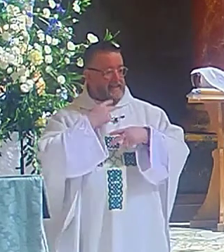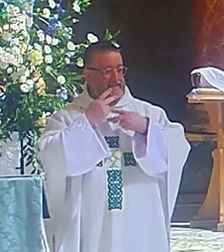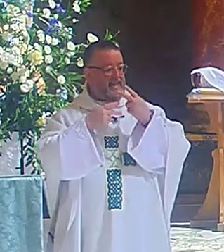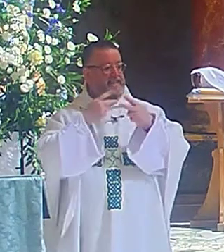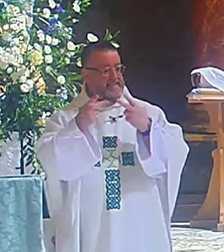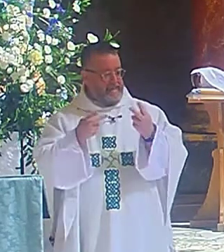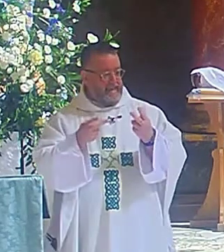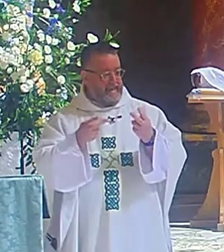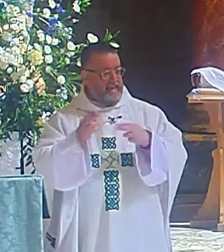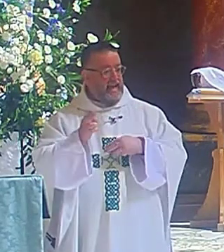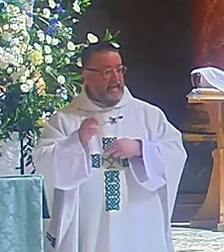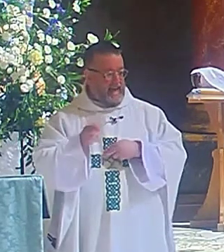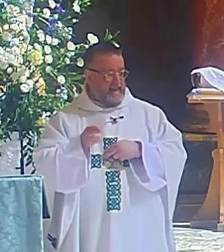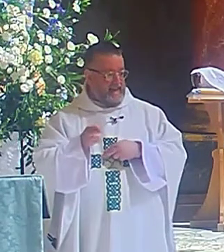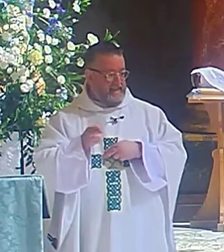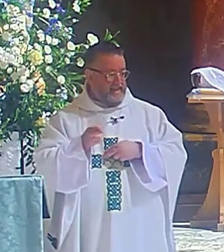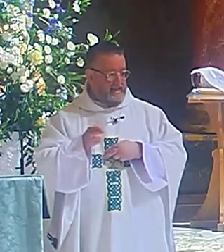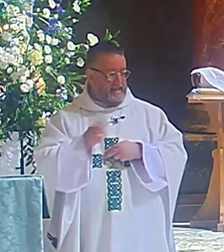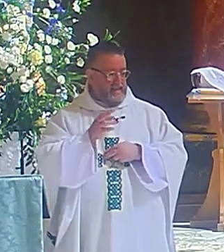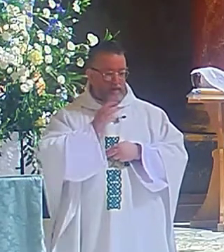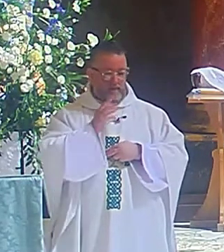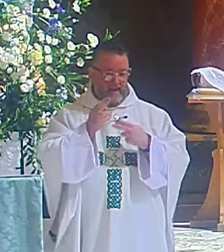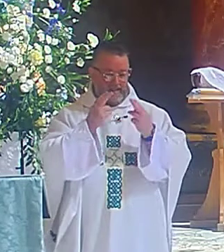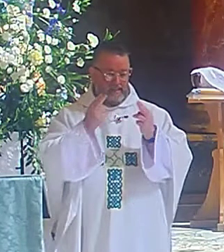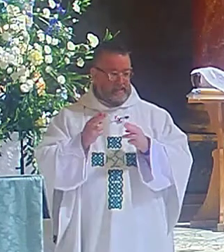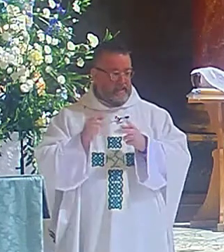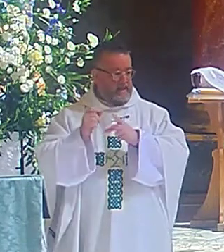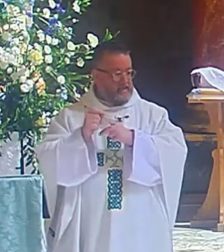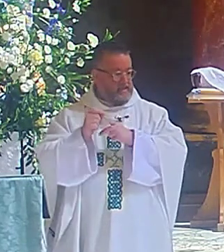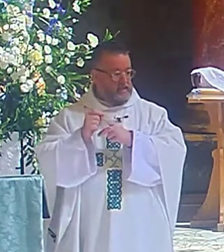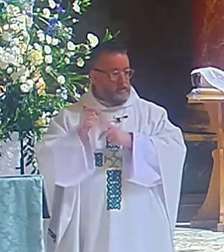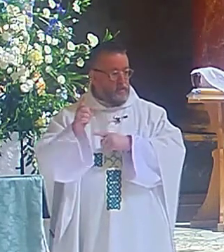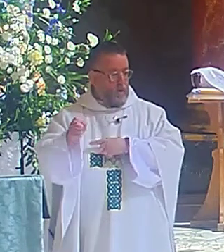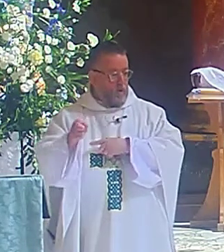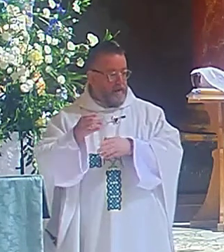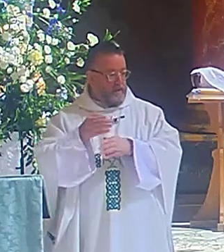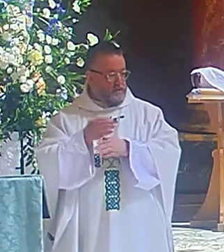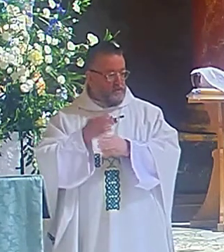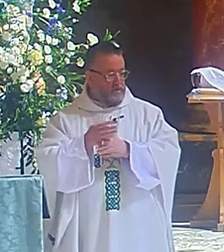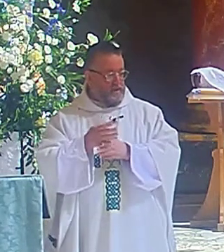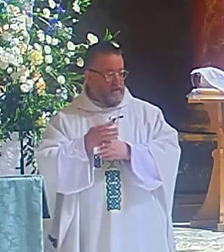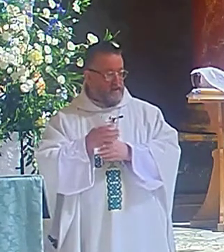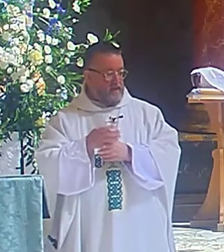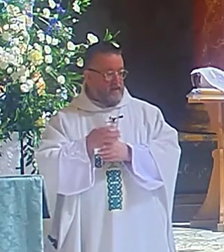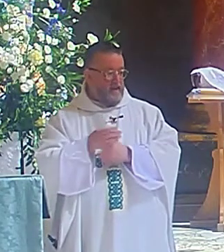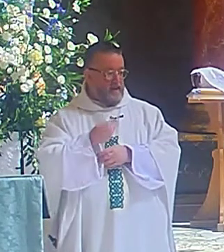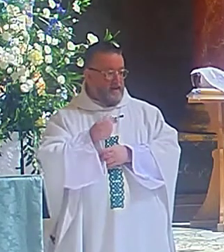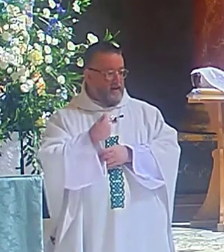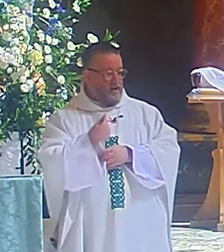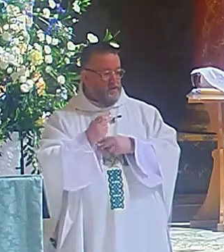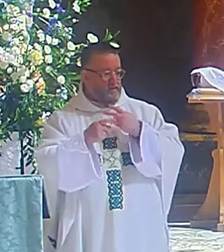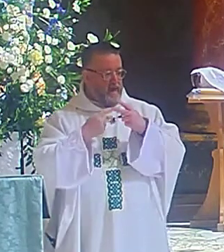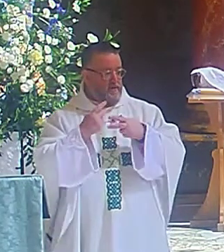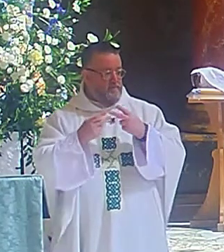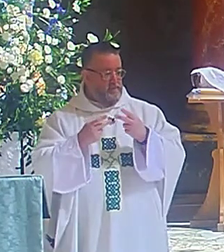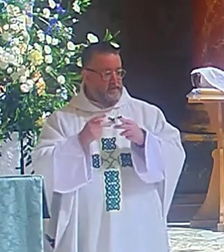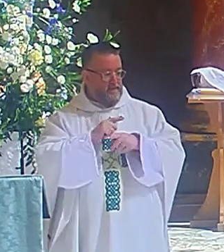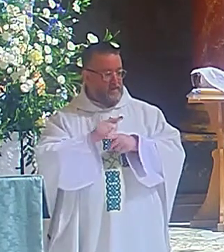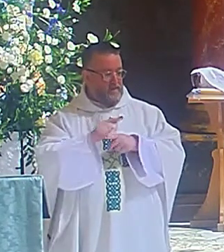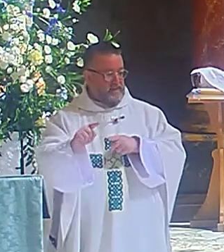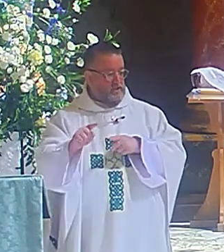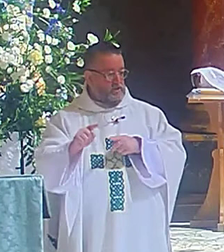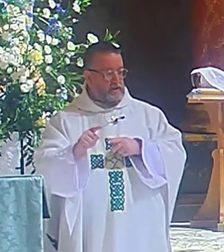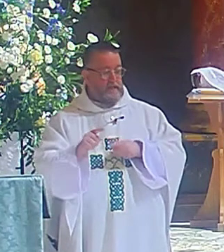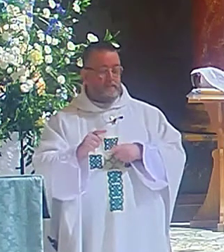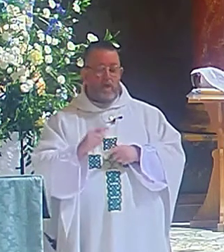start singing again. So I've asked Sister Pauline to work out some hymns for